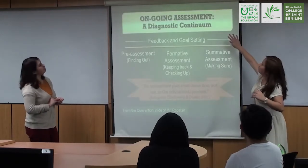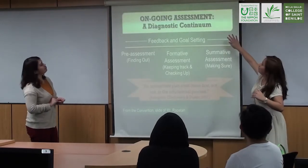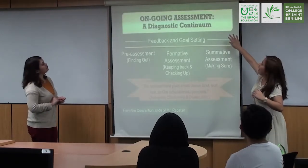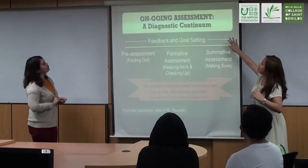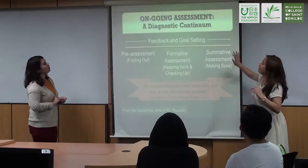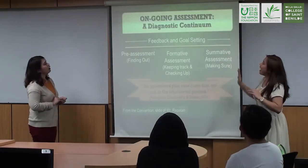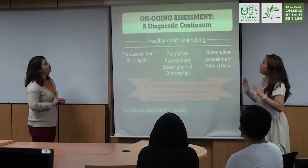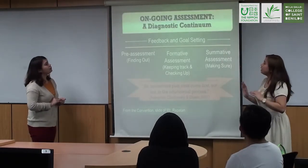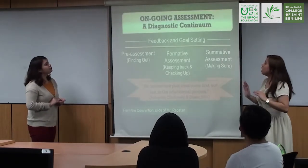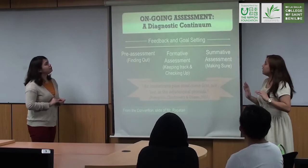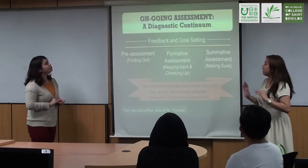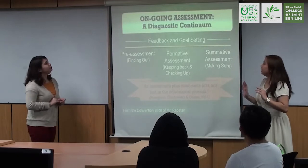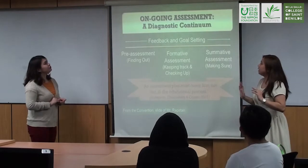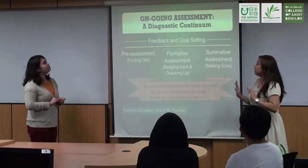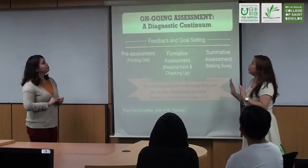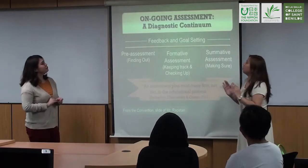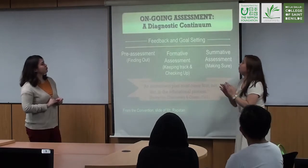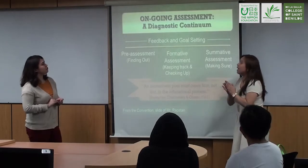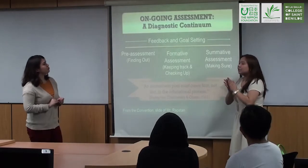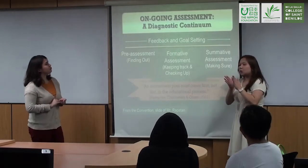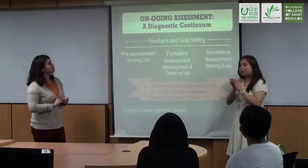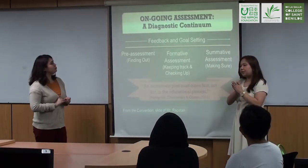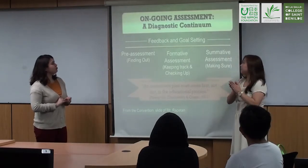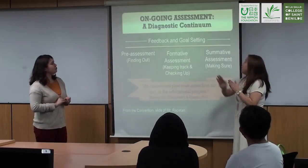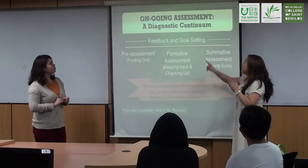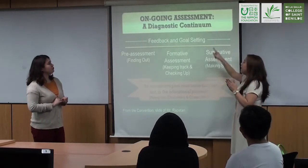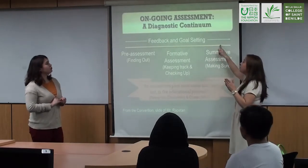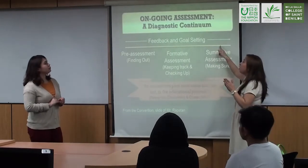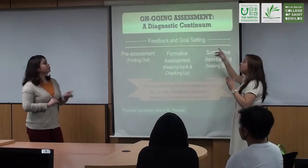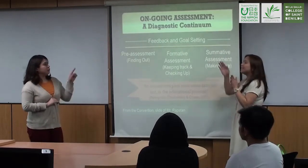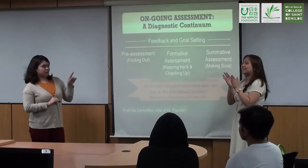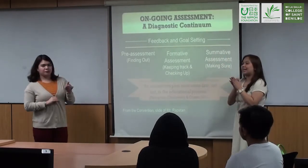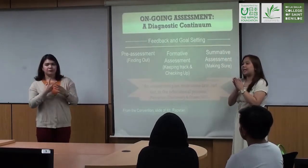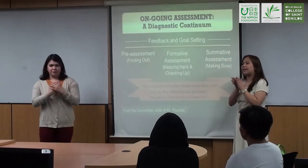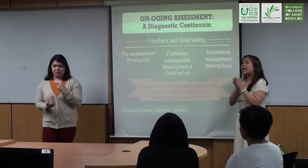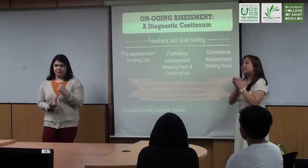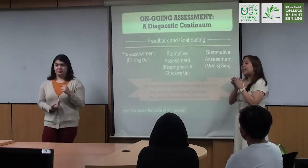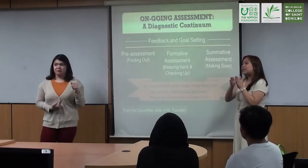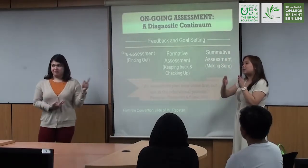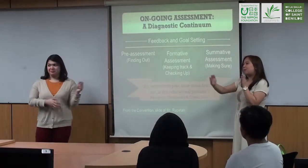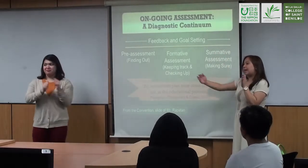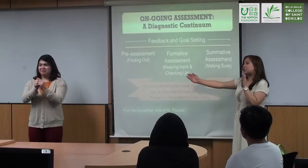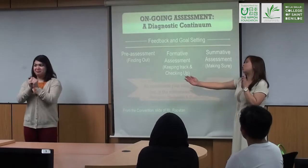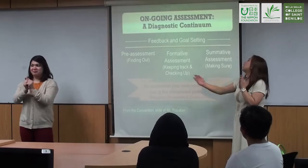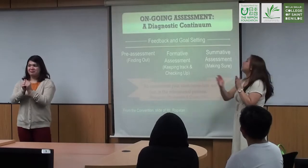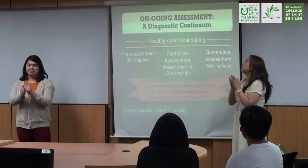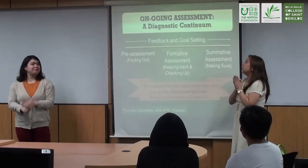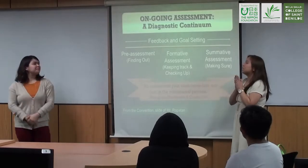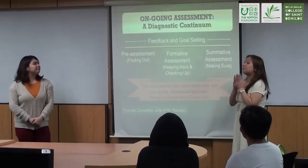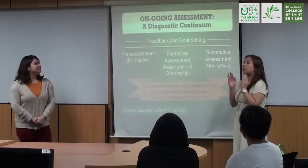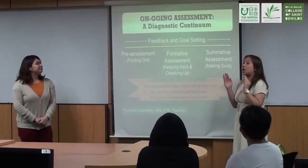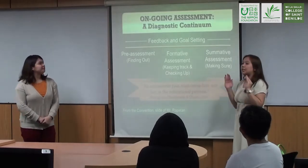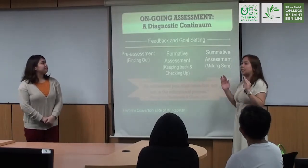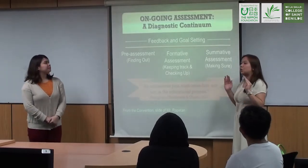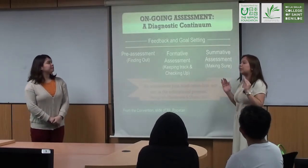So, as a diagnostic continuum, so feedback and goal setting takes place during